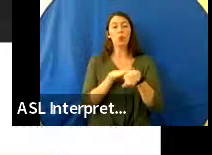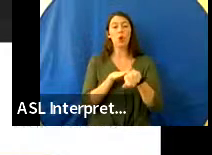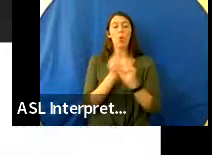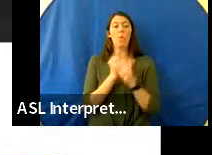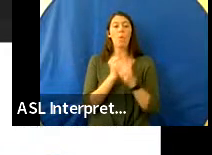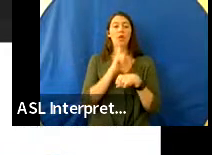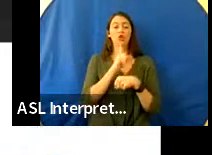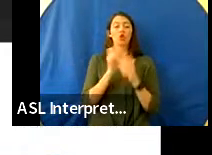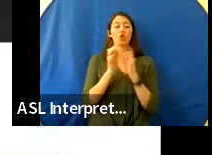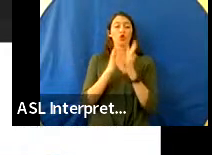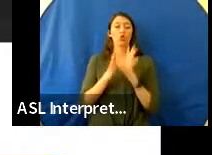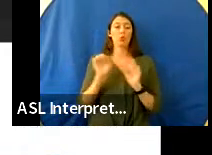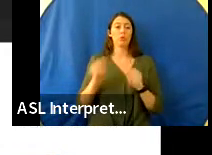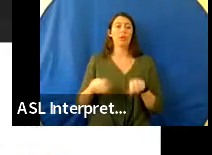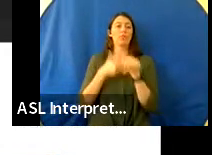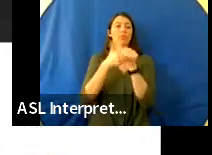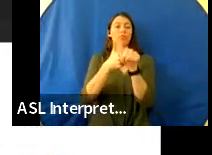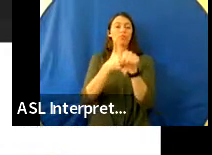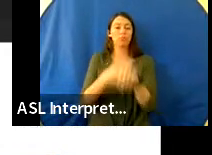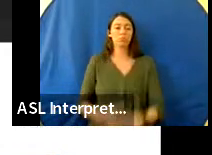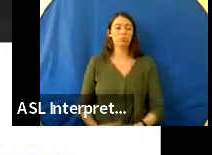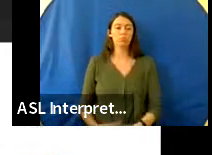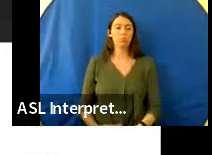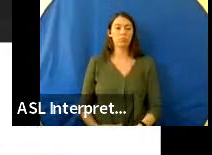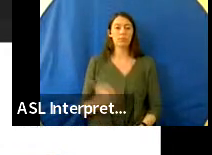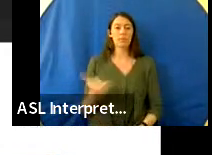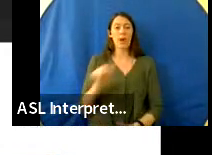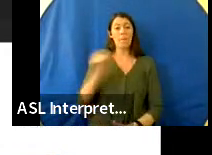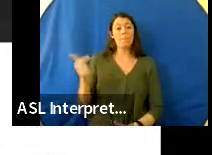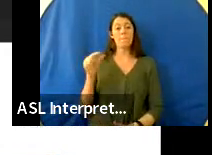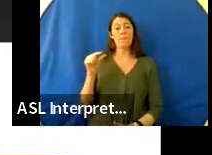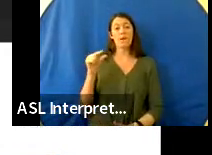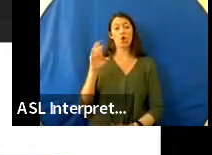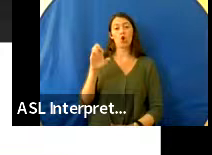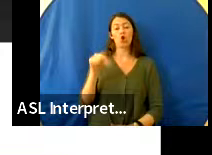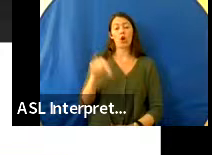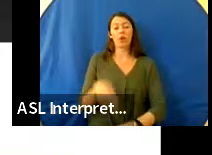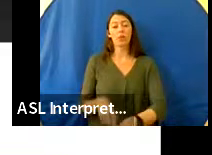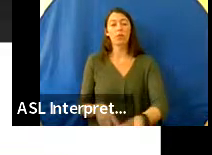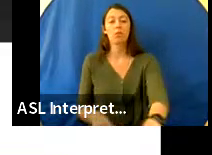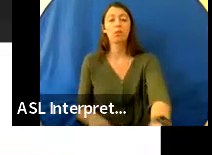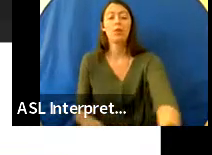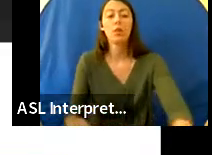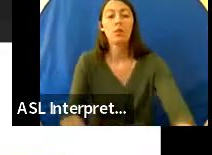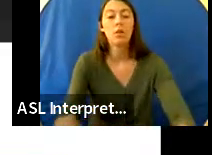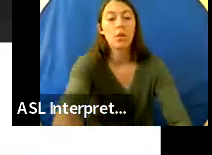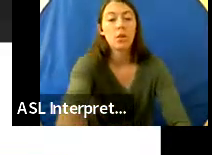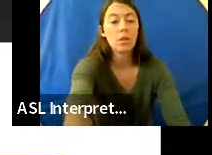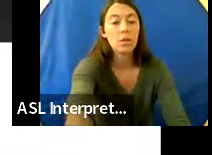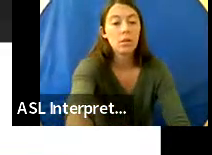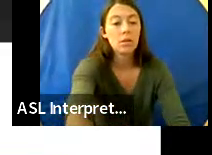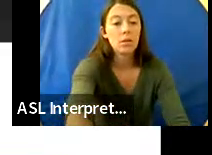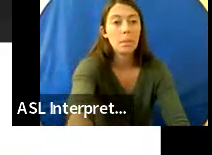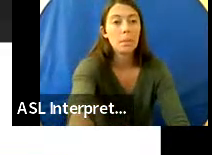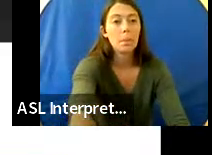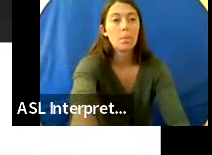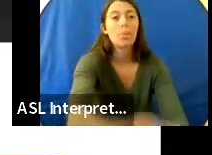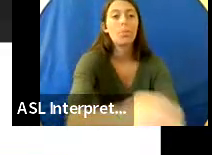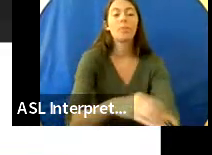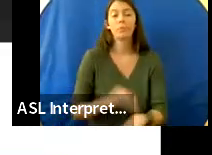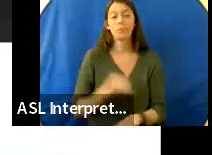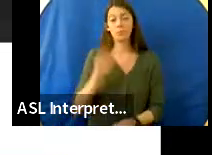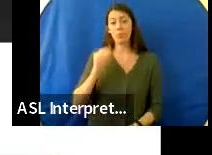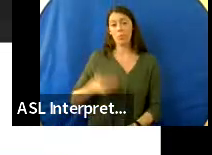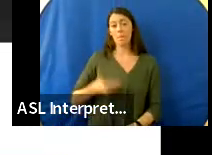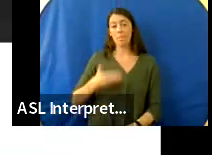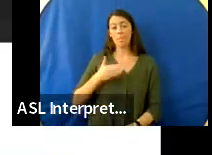pass it over to Greg, our chair, one of our co-chairs. Thank you so much, Lauren. My name is Greg Hodge. Welcome to this meeting of